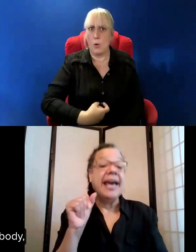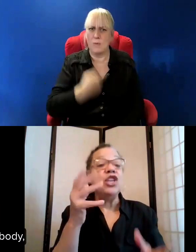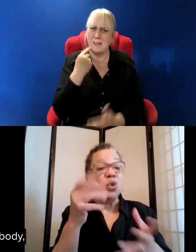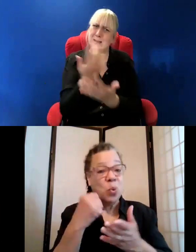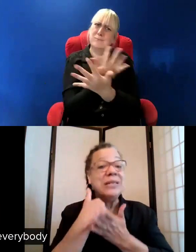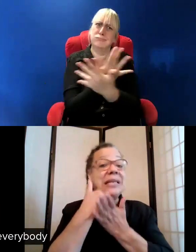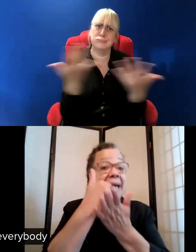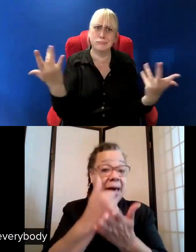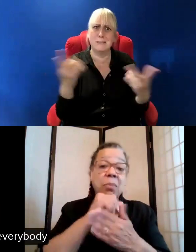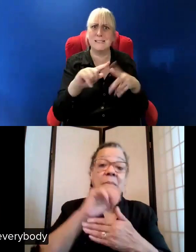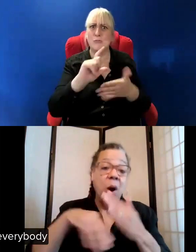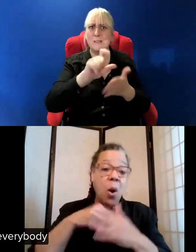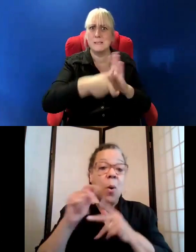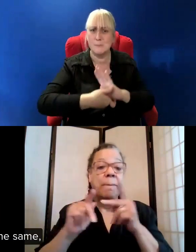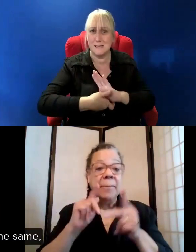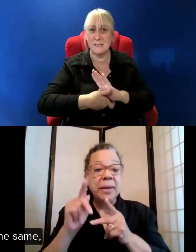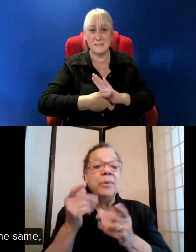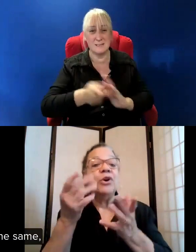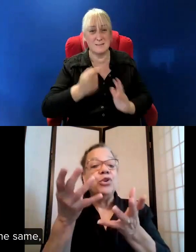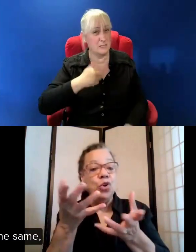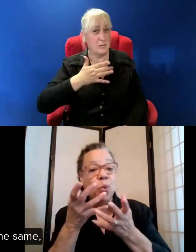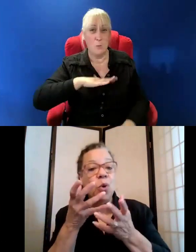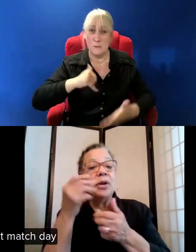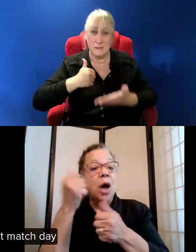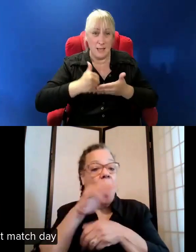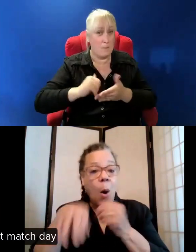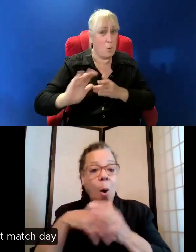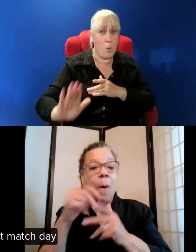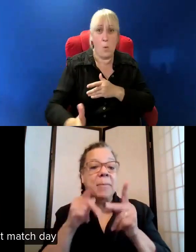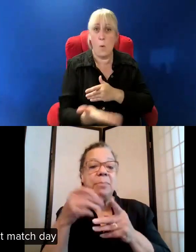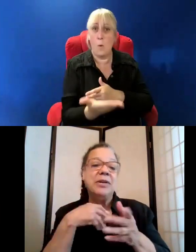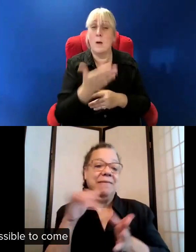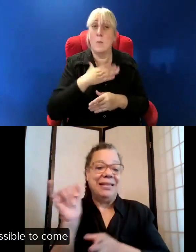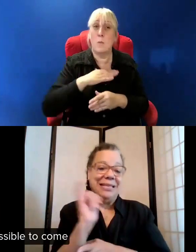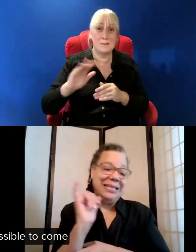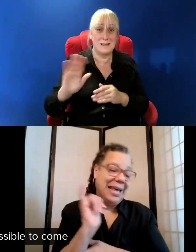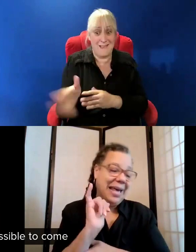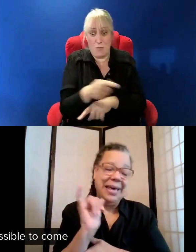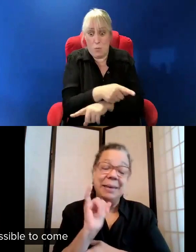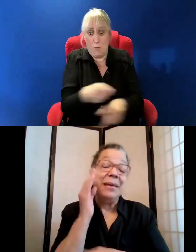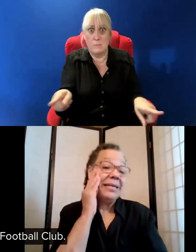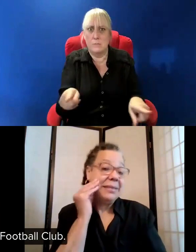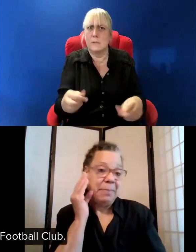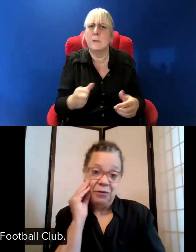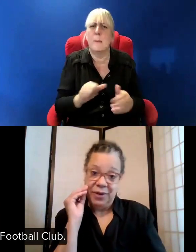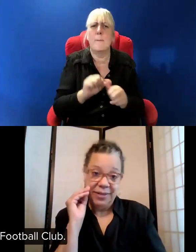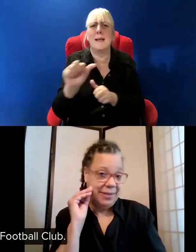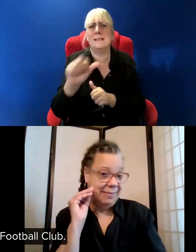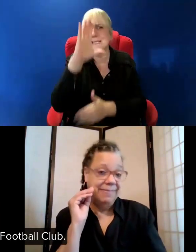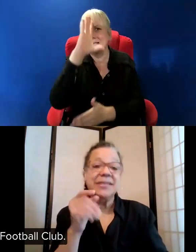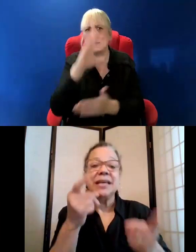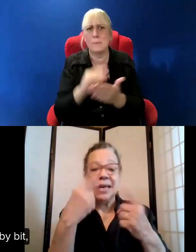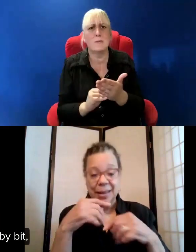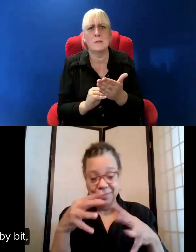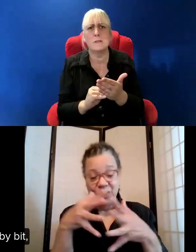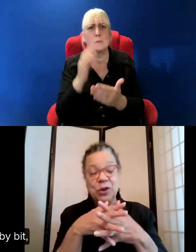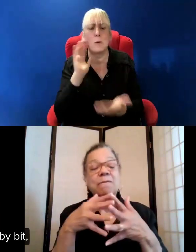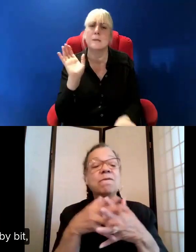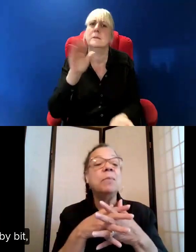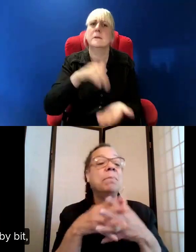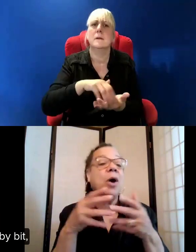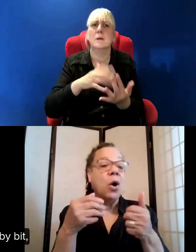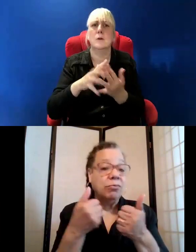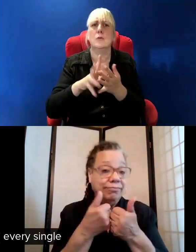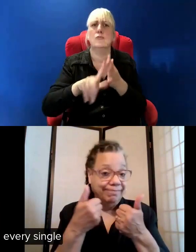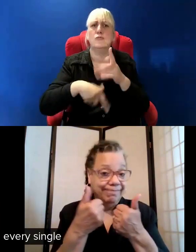help everybody. You want everybody to have the very best match day experience possible to come into Wrexham Football Club. So bit by